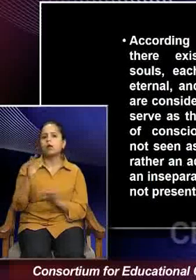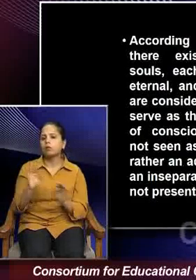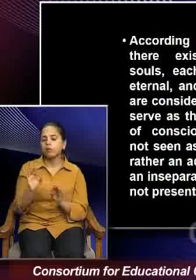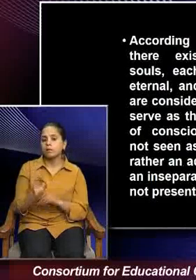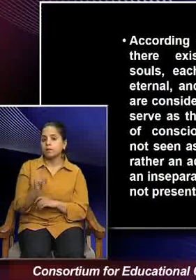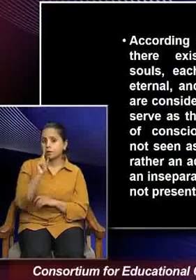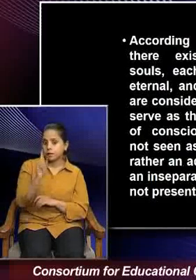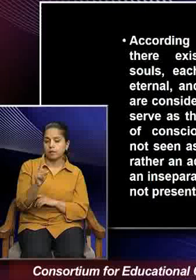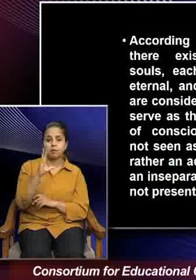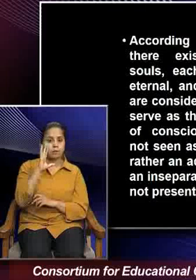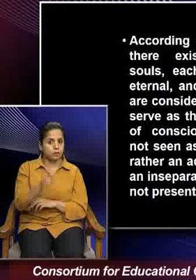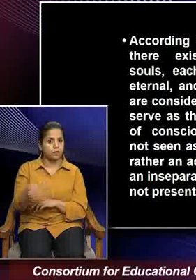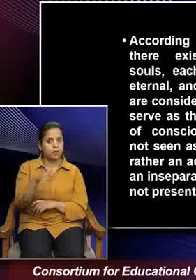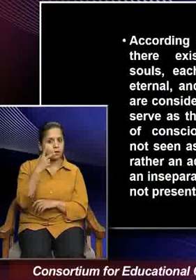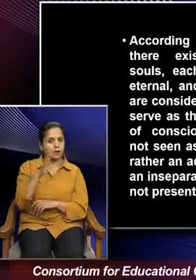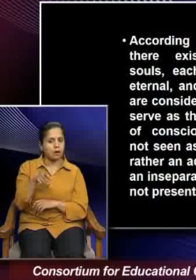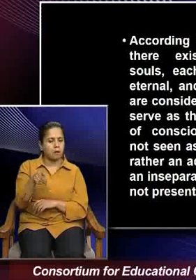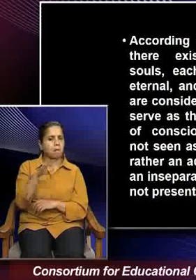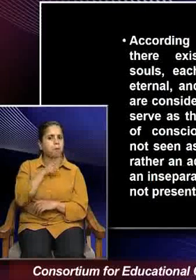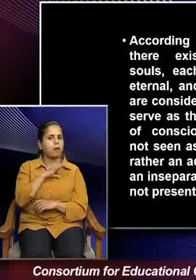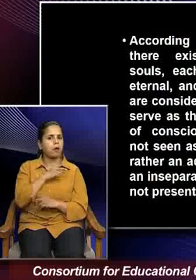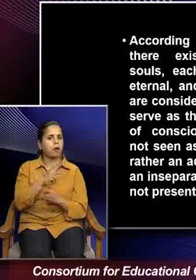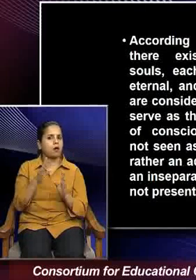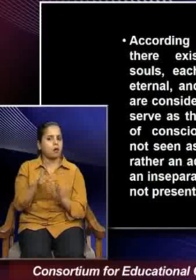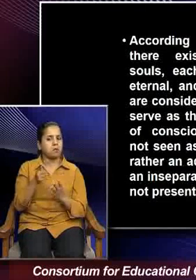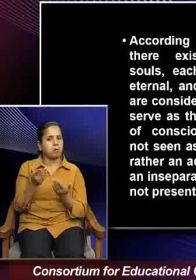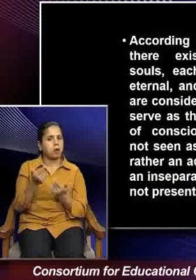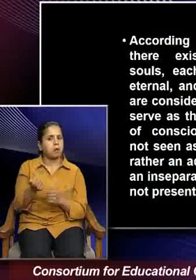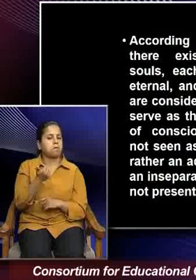but rather as an adventitious attribute.